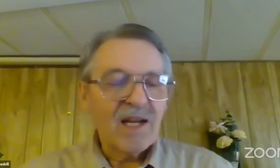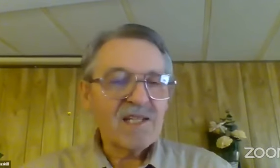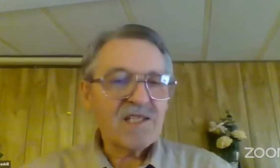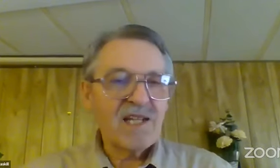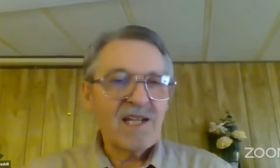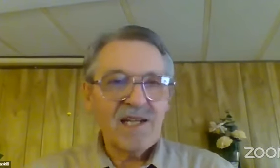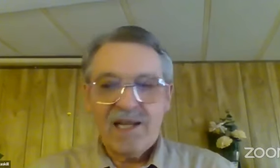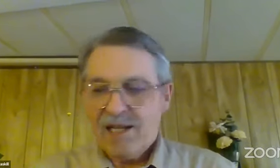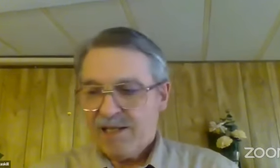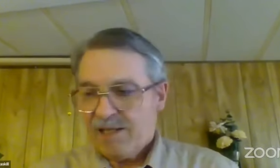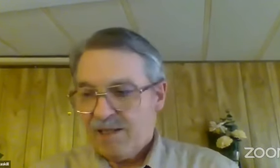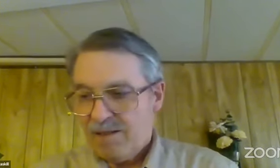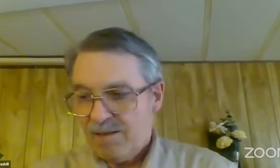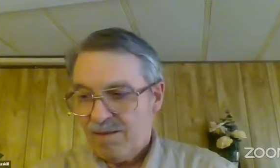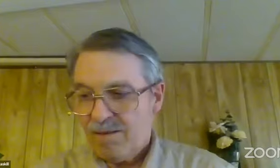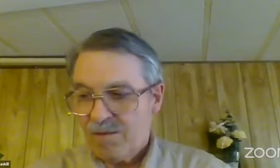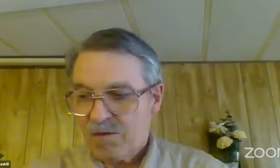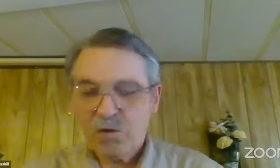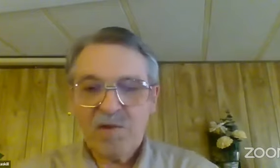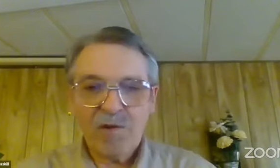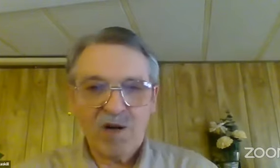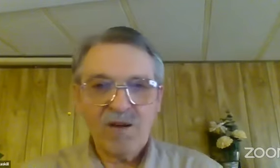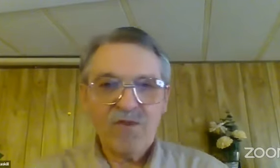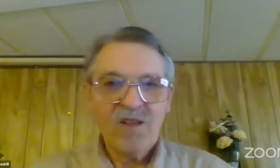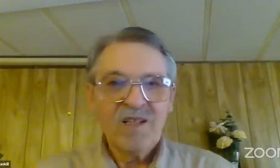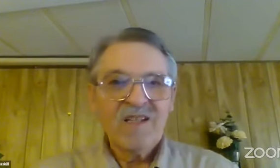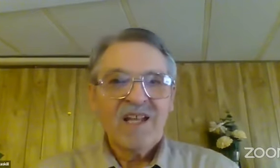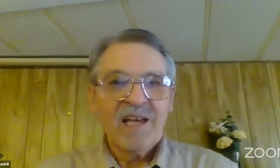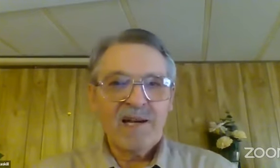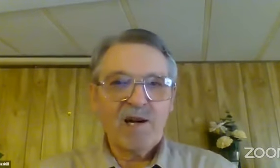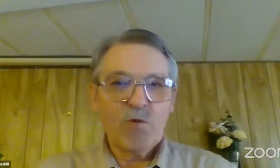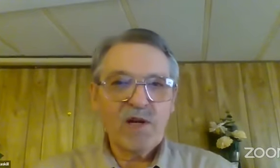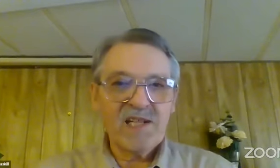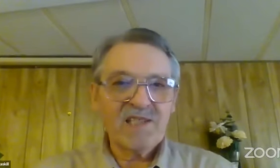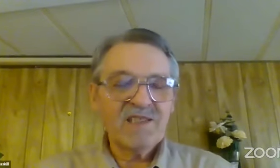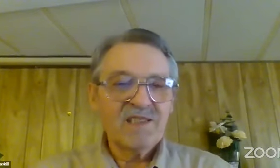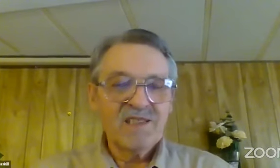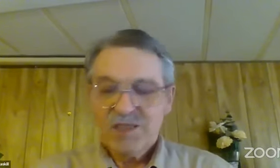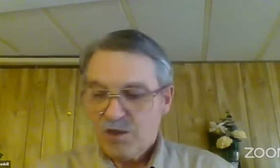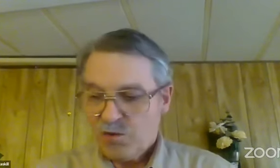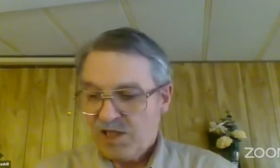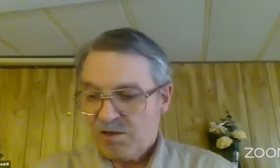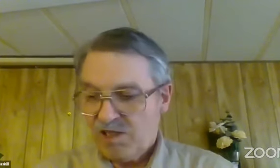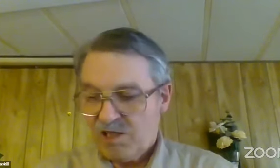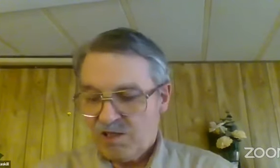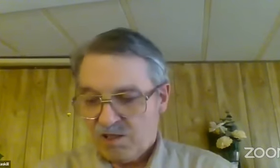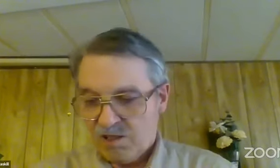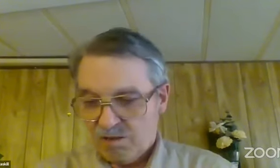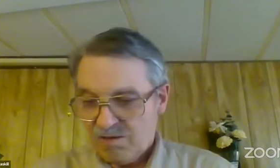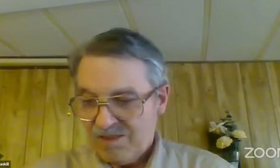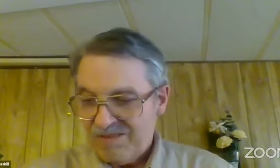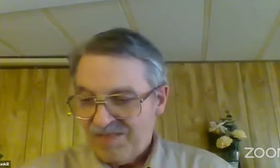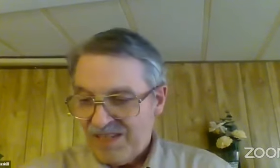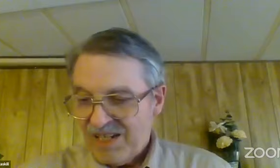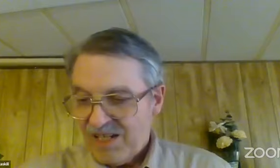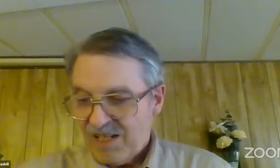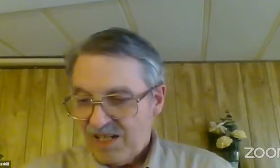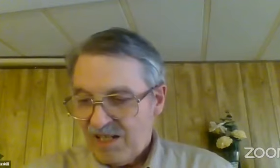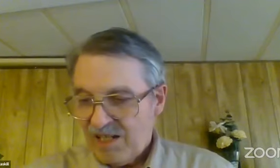I sang to my wife at our wedding 23 years ago,